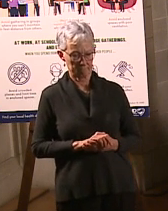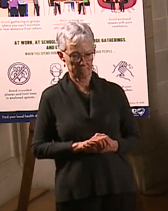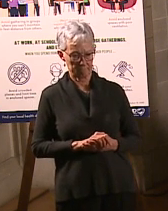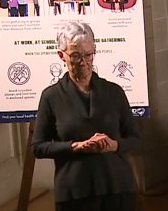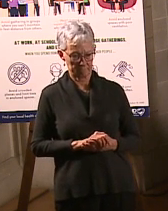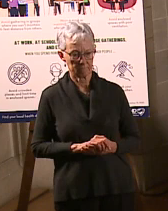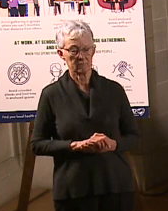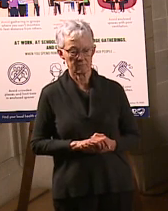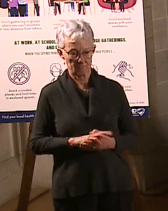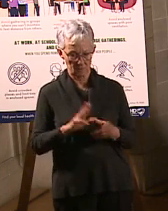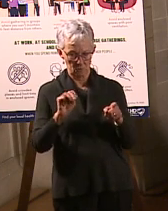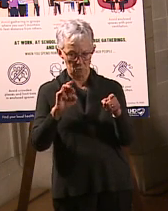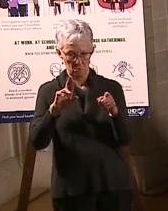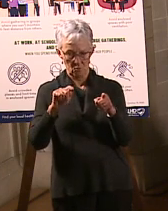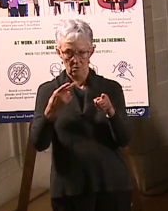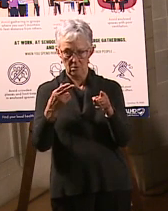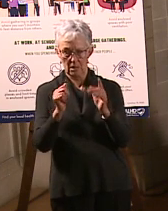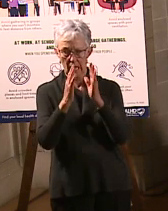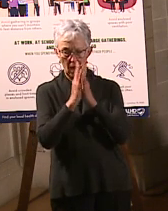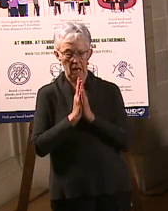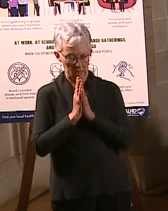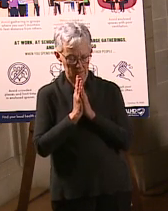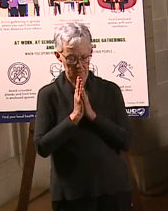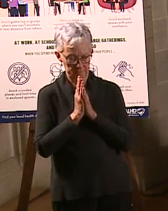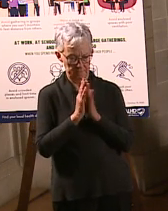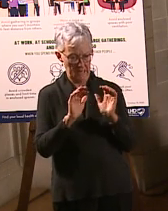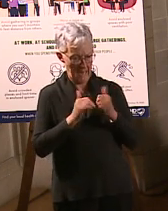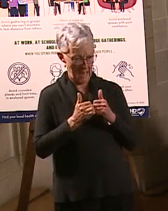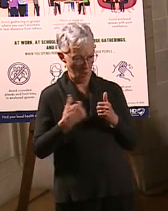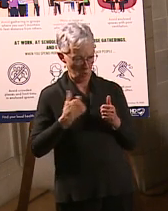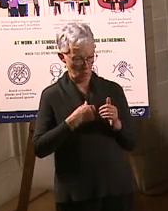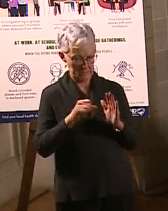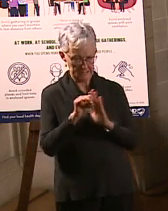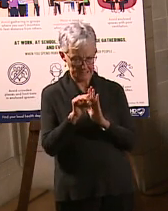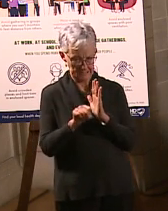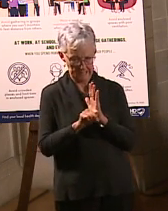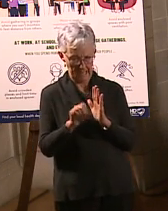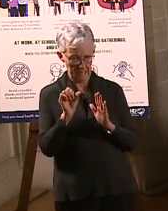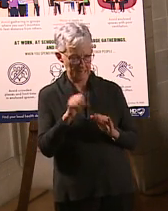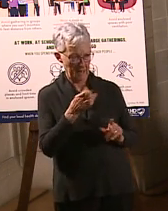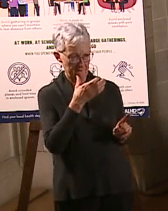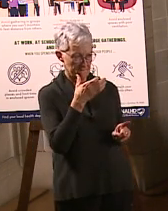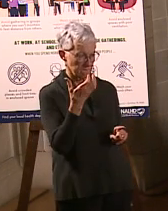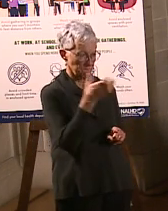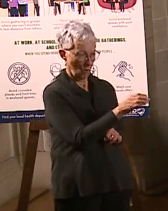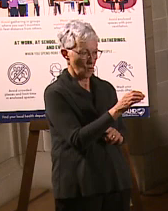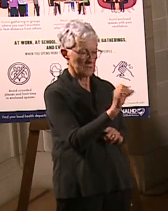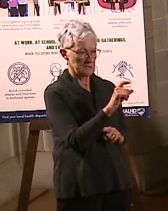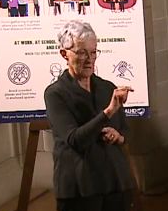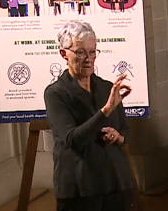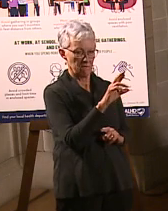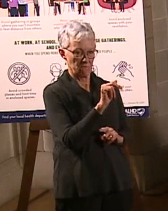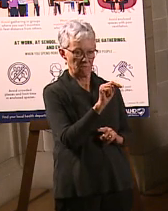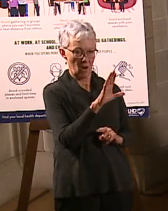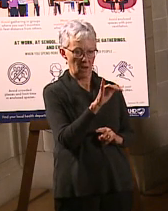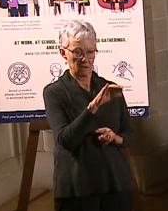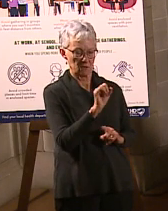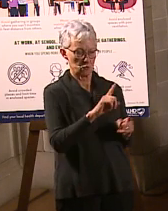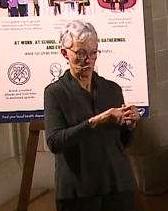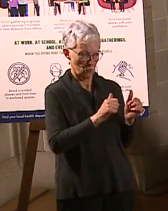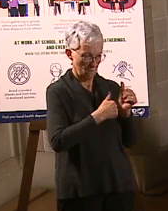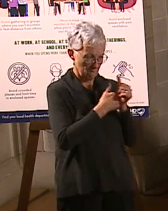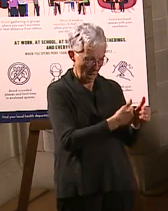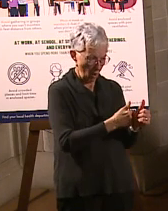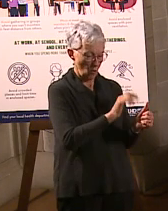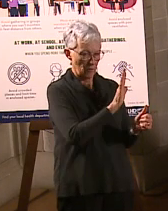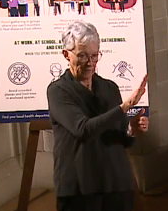So Martha's asking, how can the state enforce our contract going forward? And that's what we're going to continue to work with St. Francis on. CEO Smith has been very